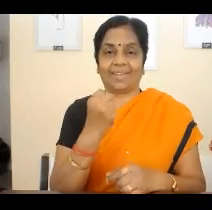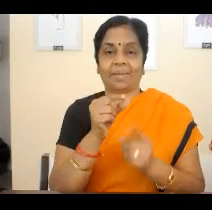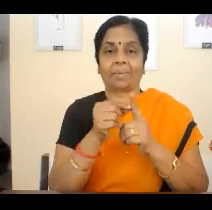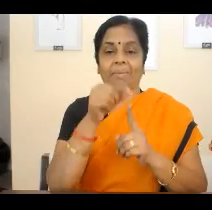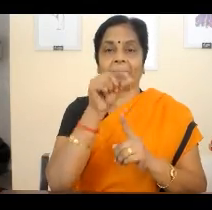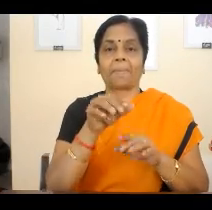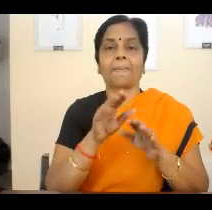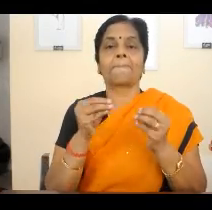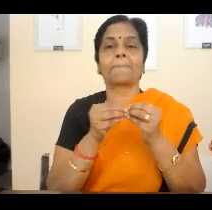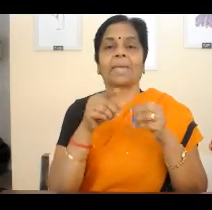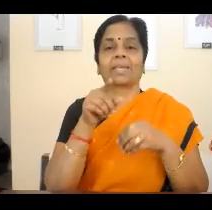benchmark disabilities.